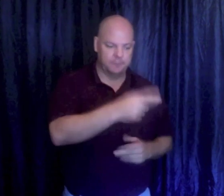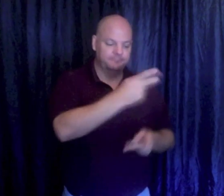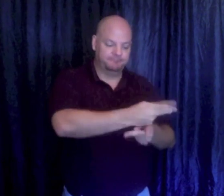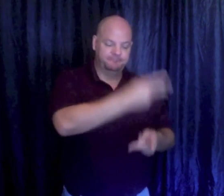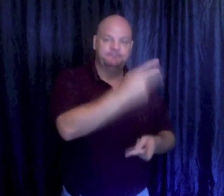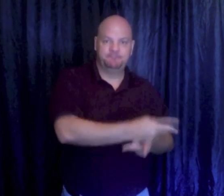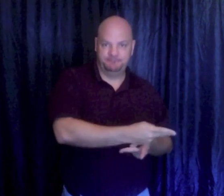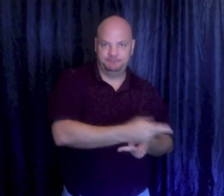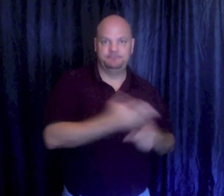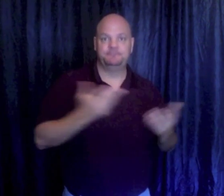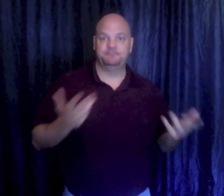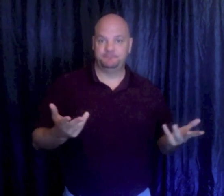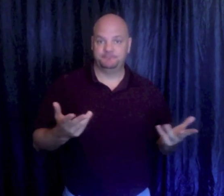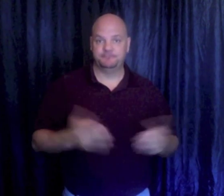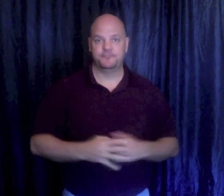way.